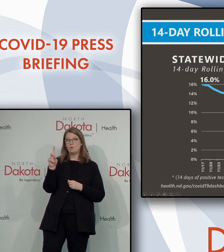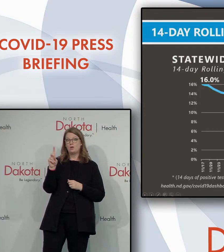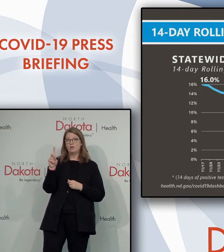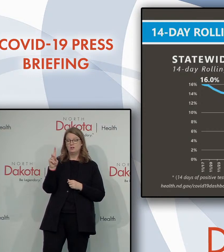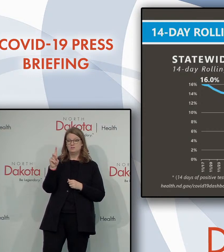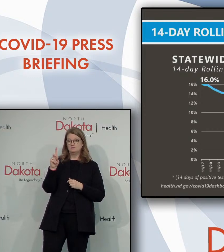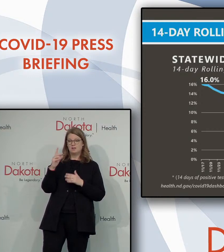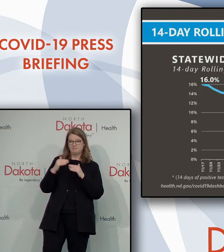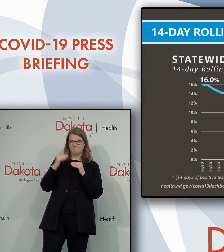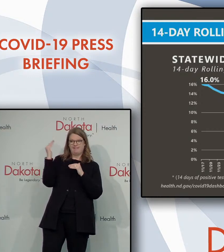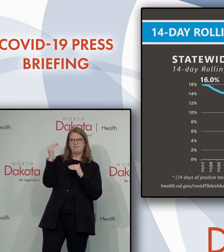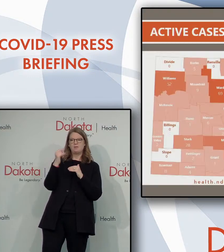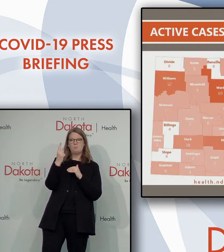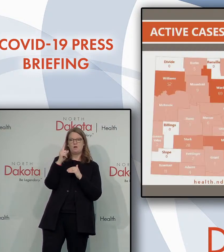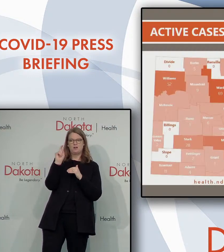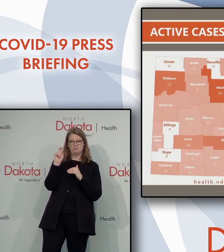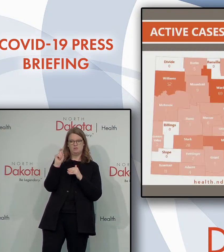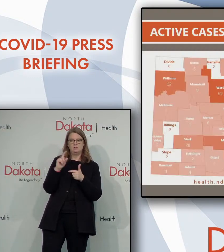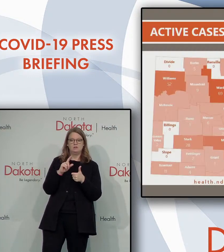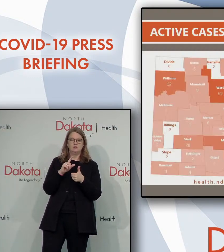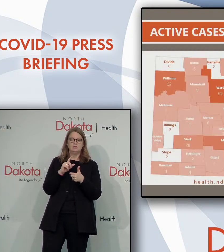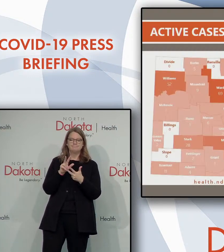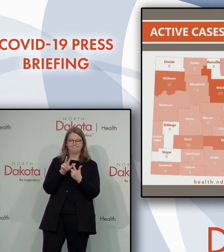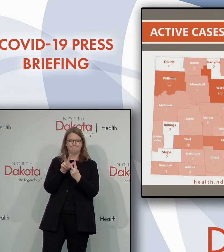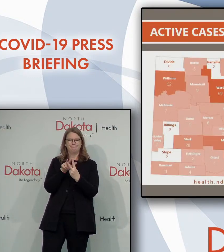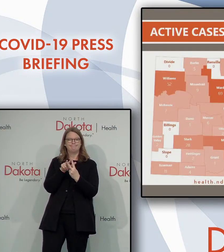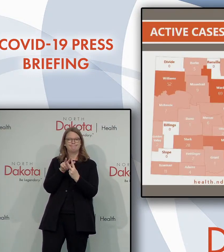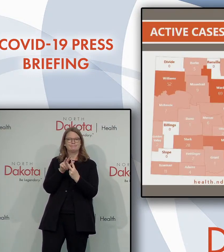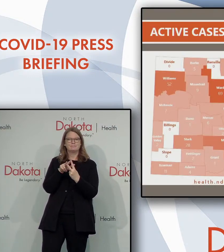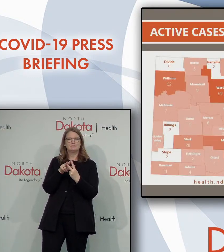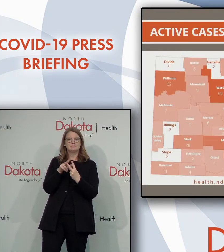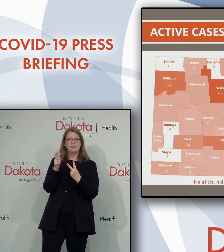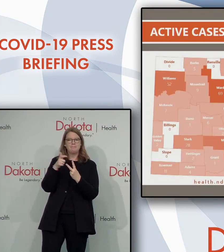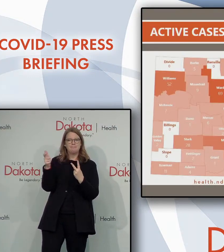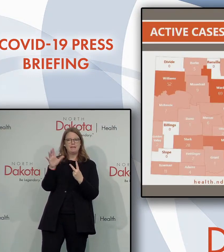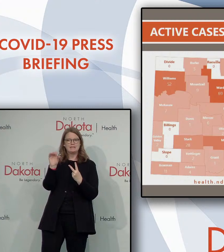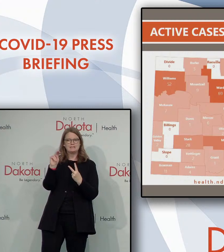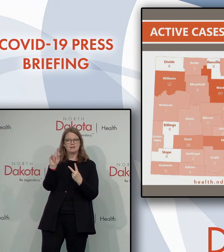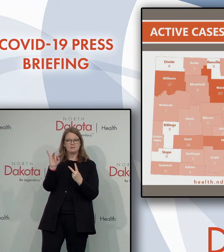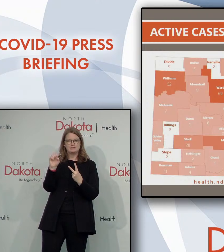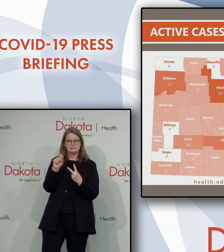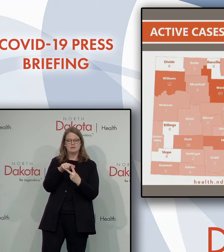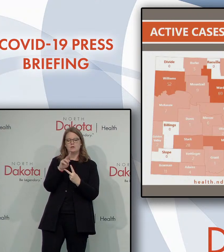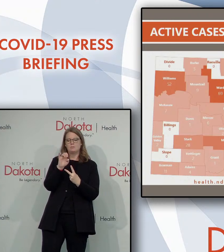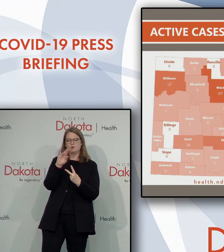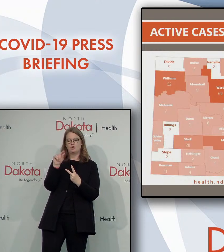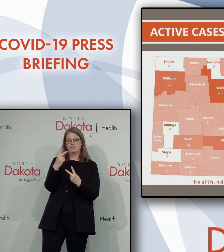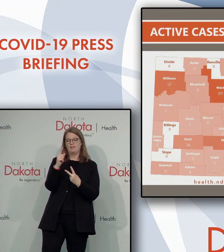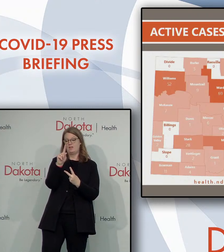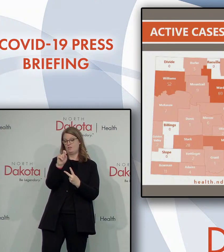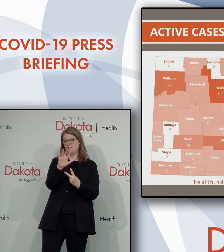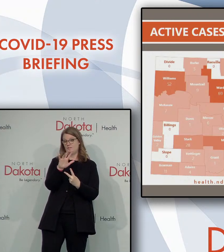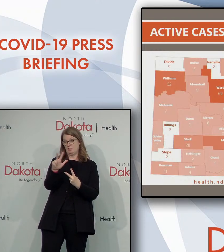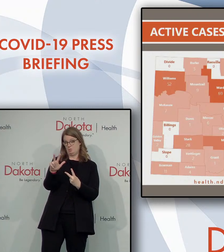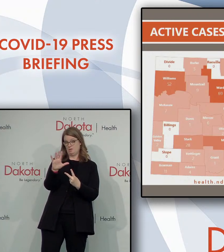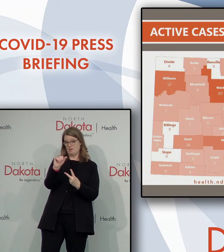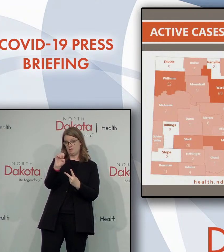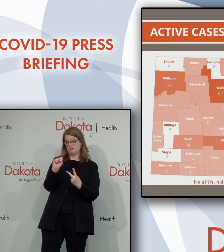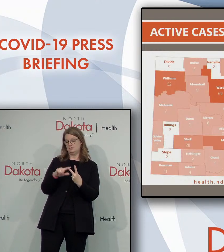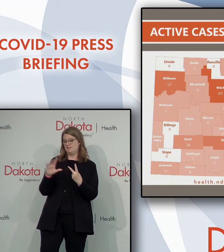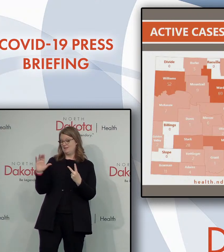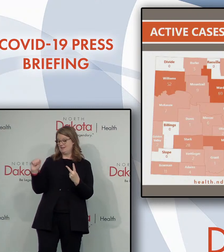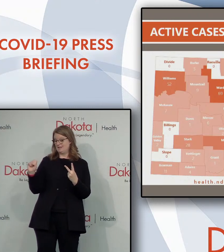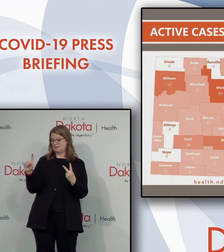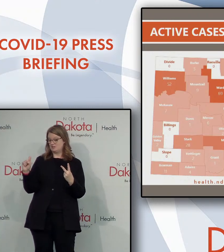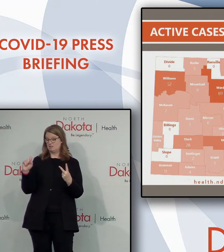higher than 100. That would be among our 2 most populous counties, Burley with 153 cases and Cass